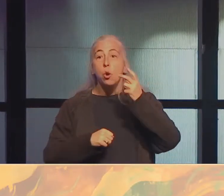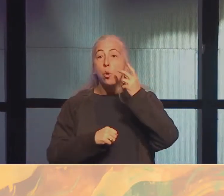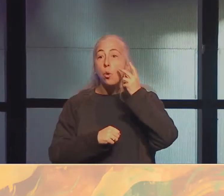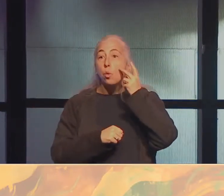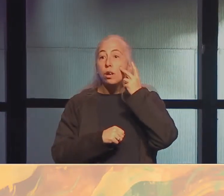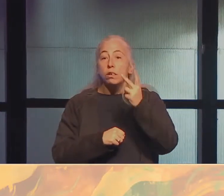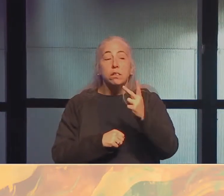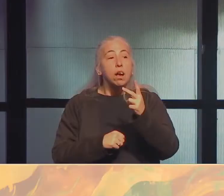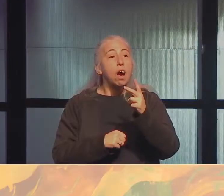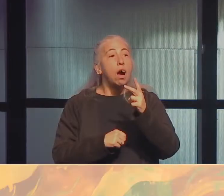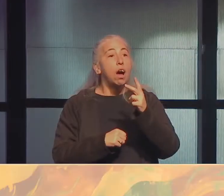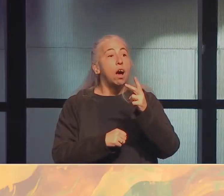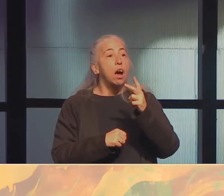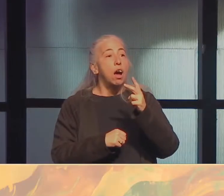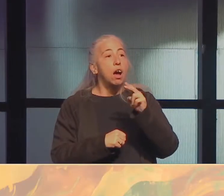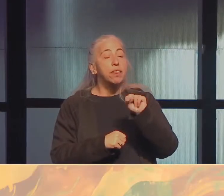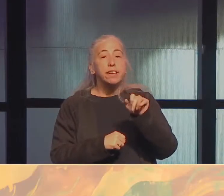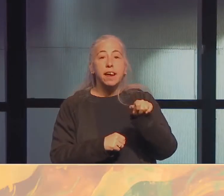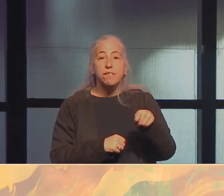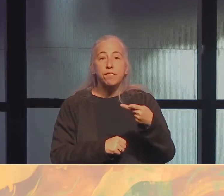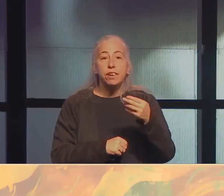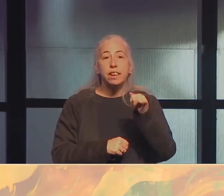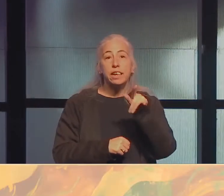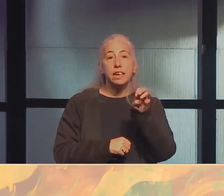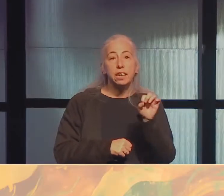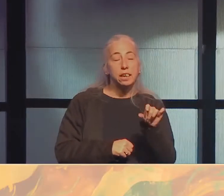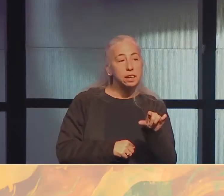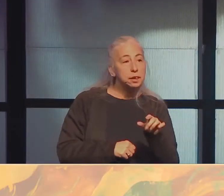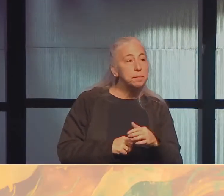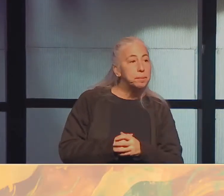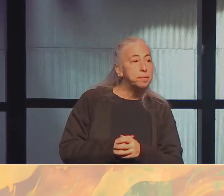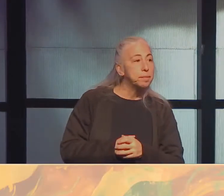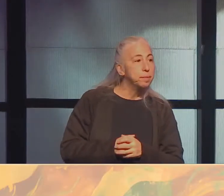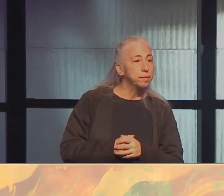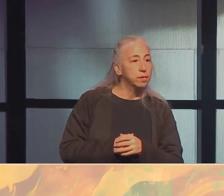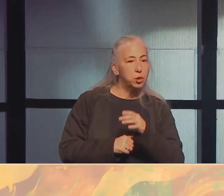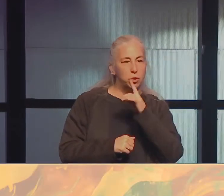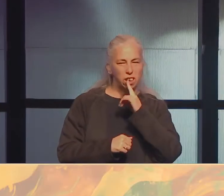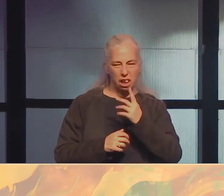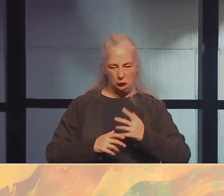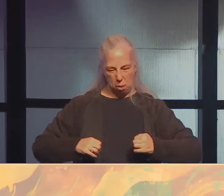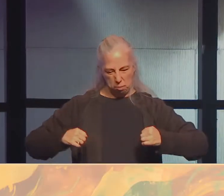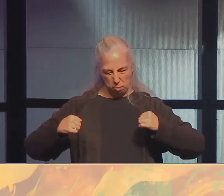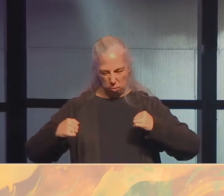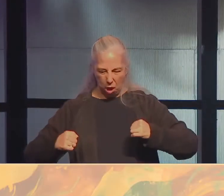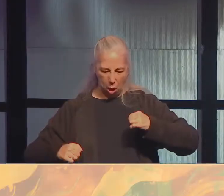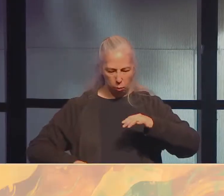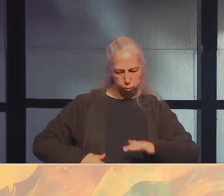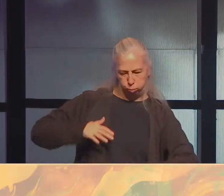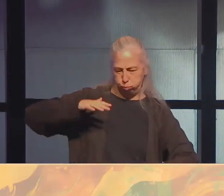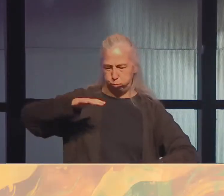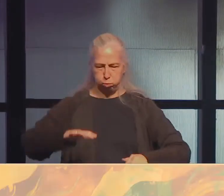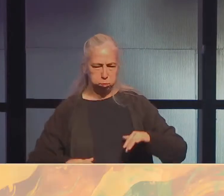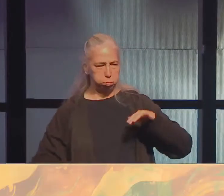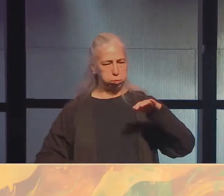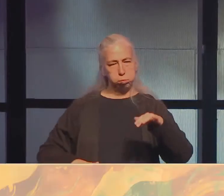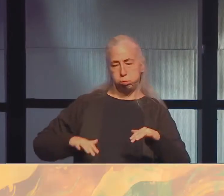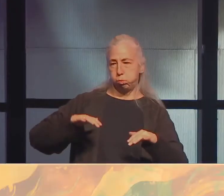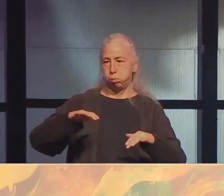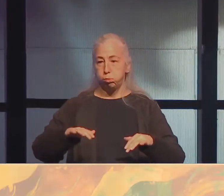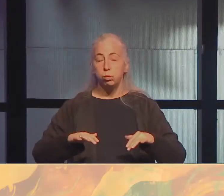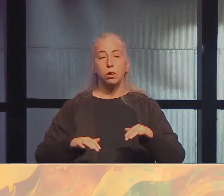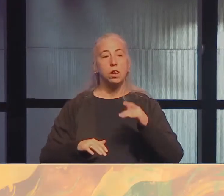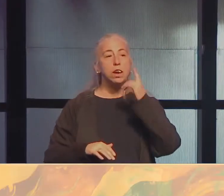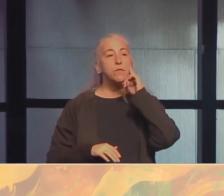too. That's crazy. It's like a bunch of Bigfoots walking around. It's like, and to